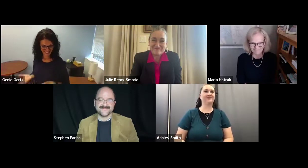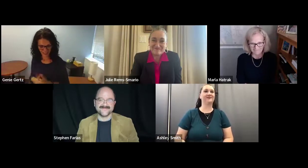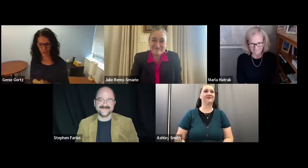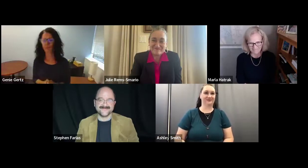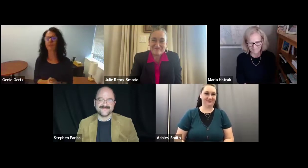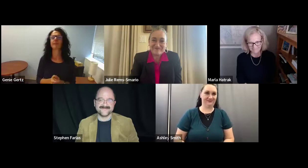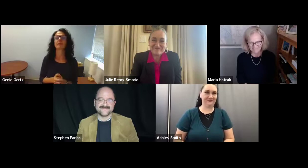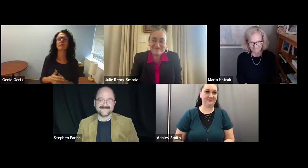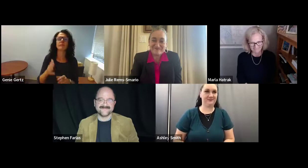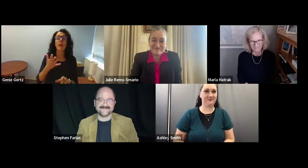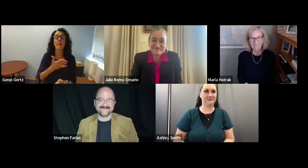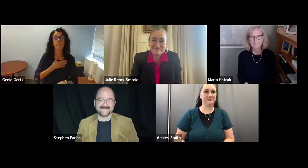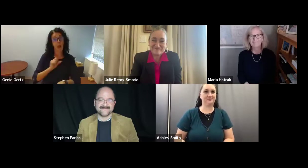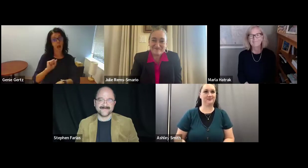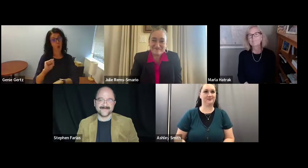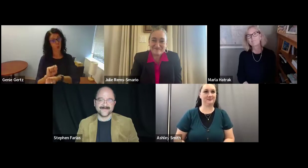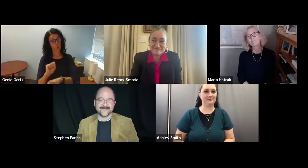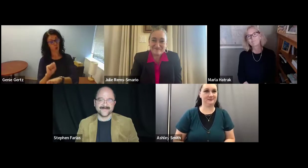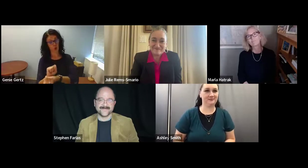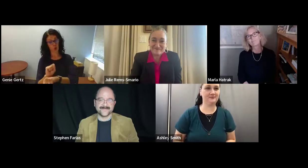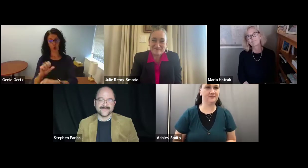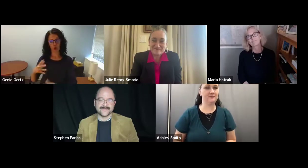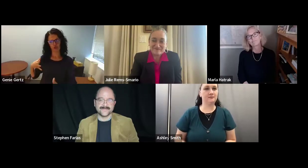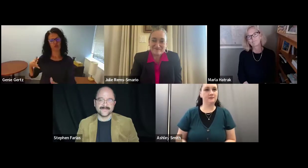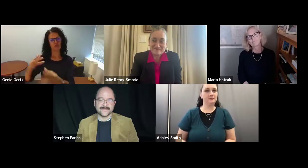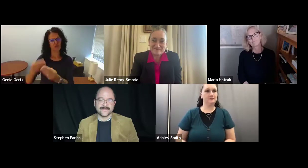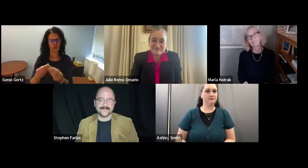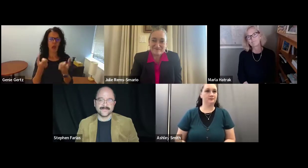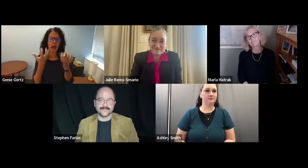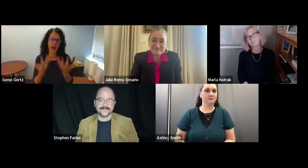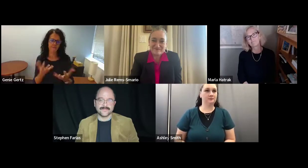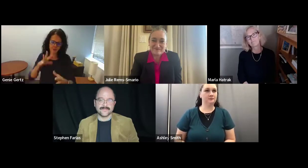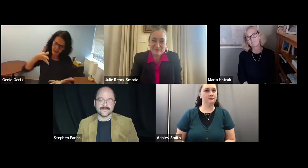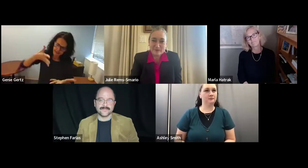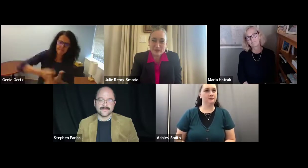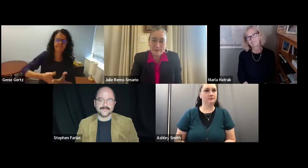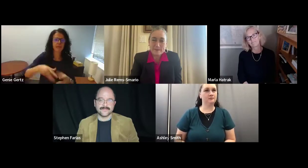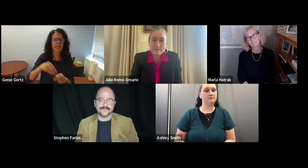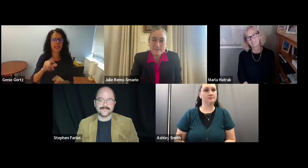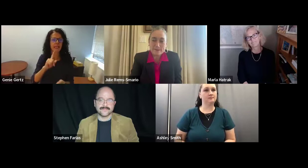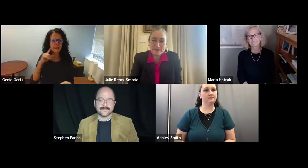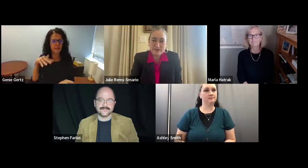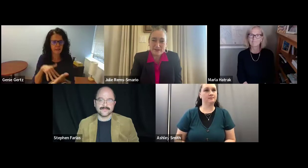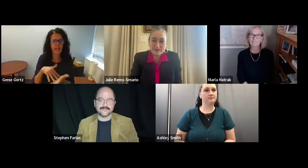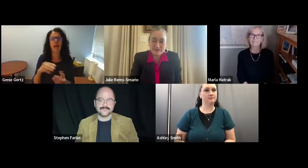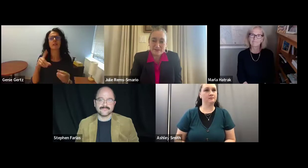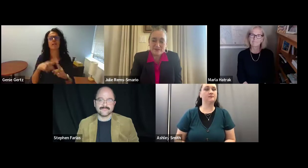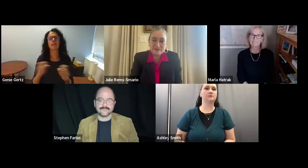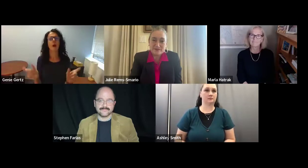now. And my work heretofore has been heavily invested in